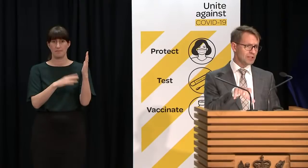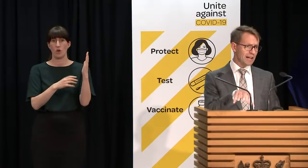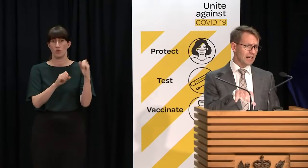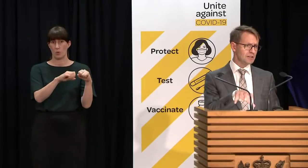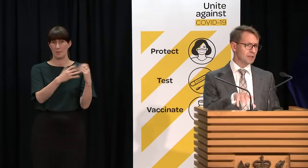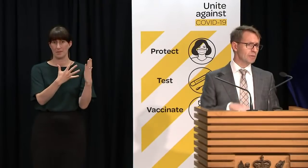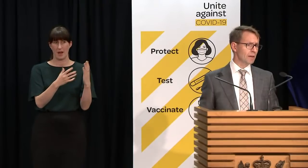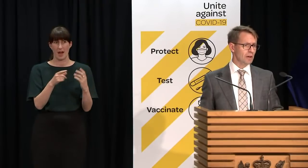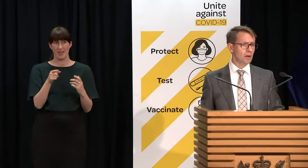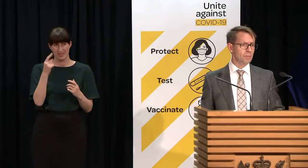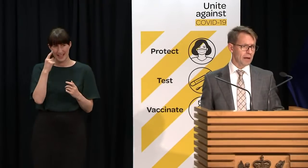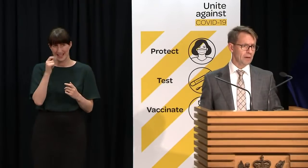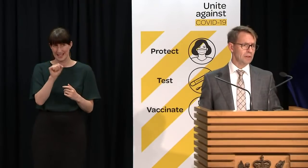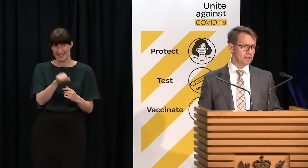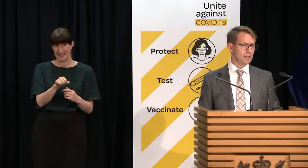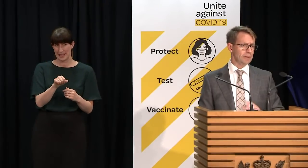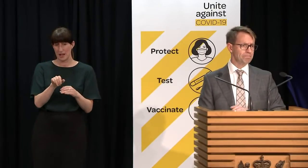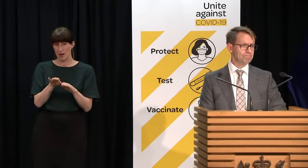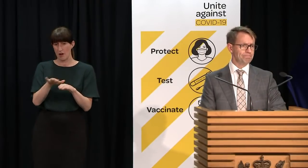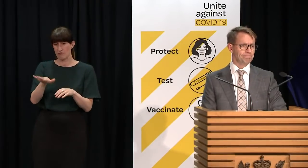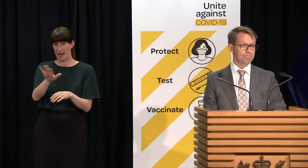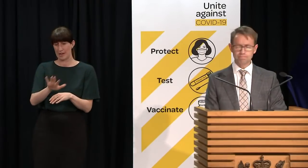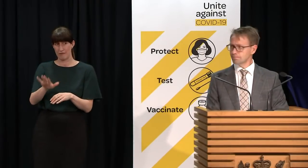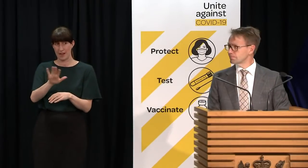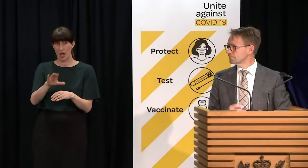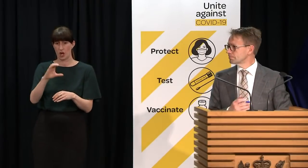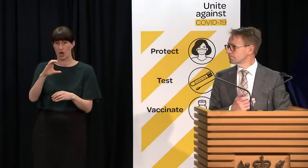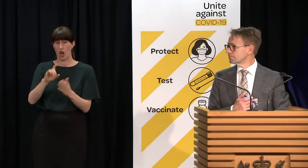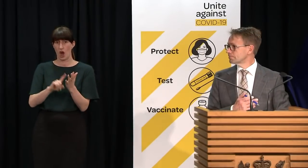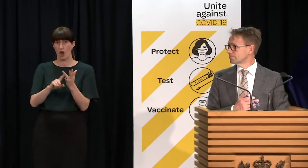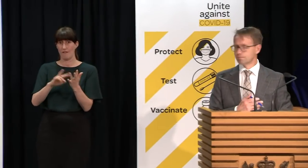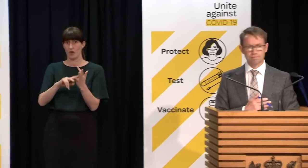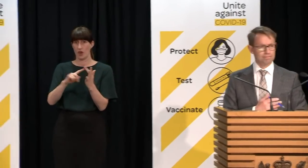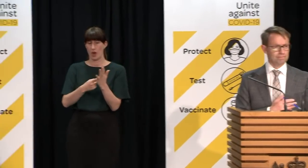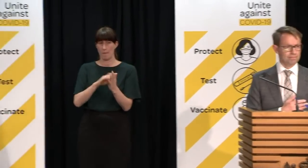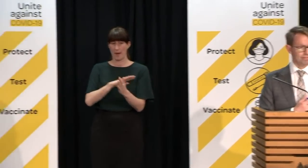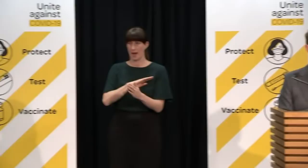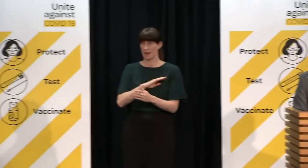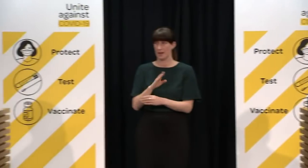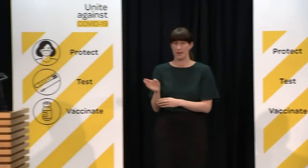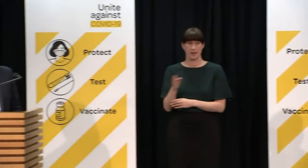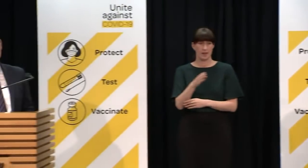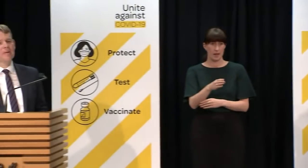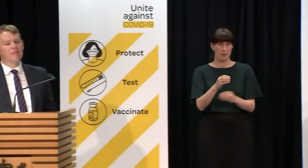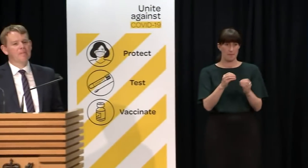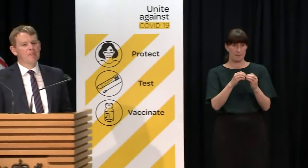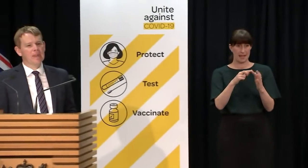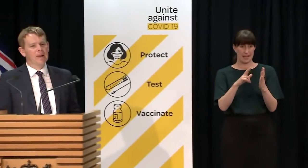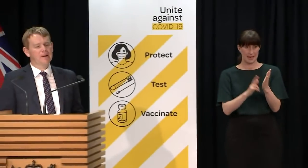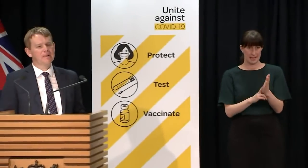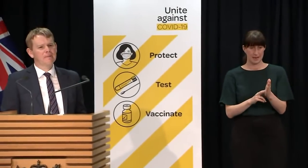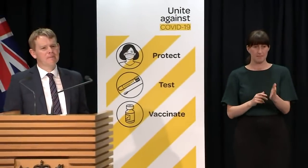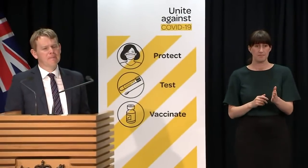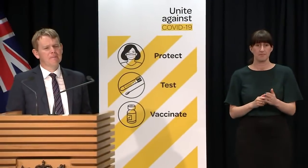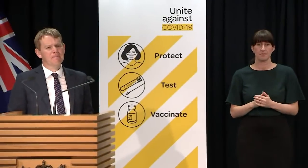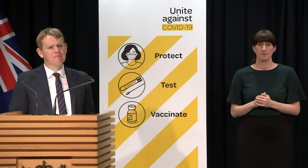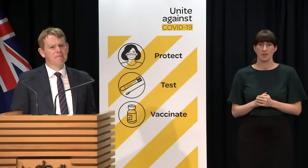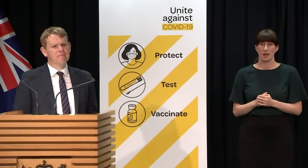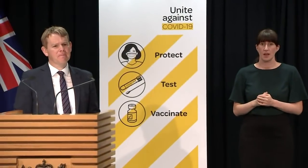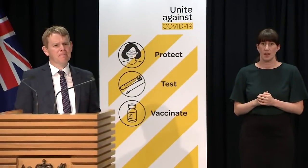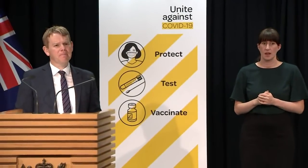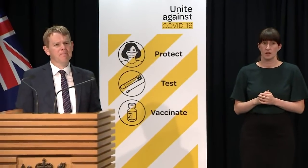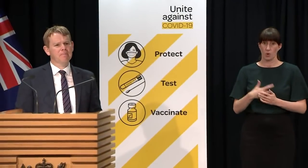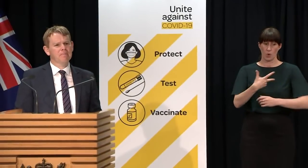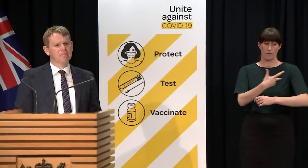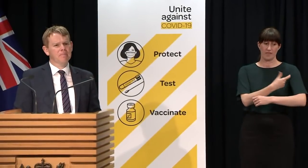number of those are clustered around the Clover Park region. OK, I'll just quickly run through people who haven't had questions and then we'll see how we go. So, Ben. Thank you, Minister. You've given the vaccinated number